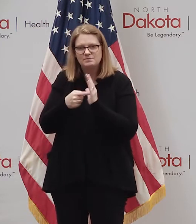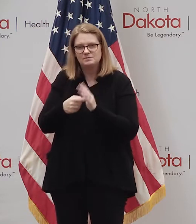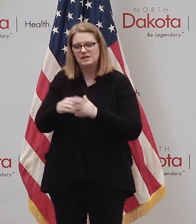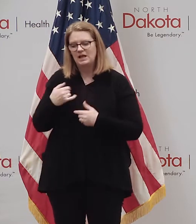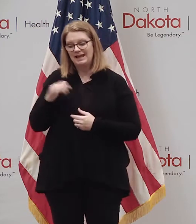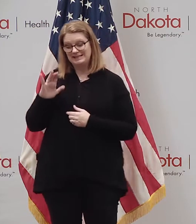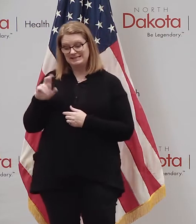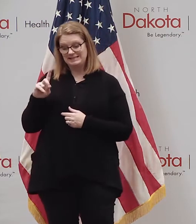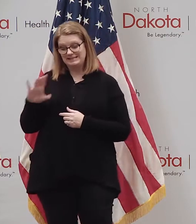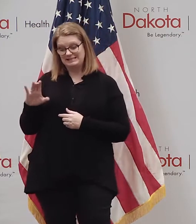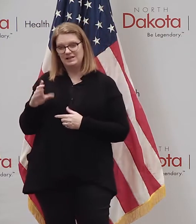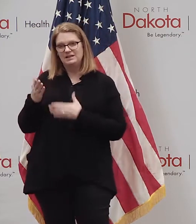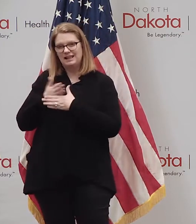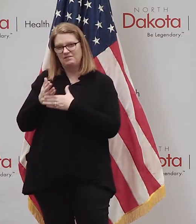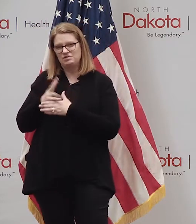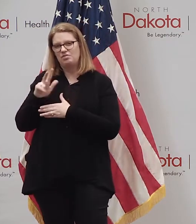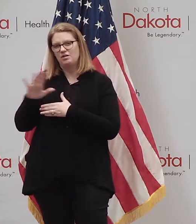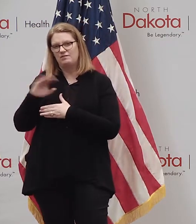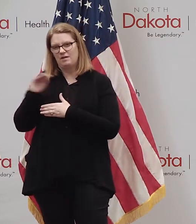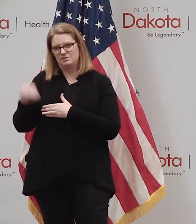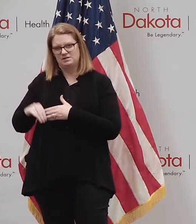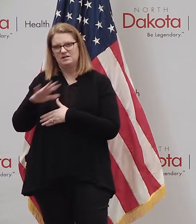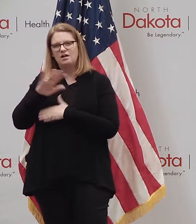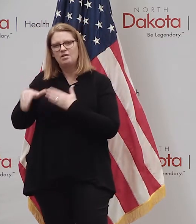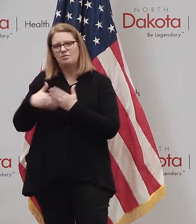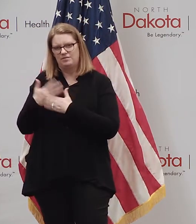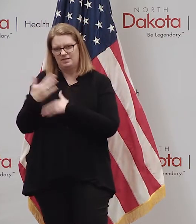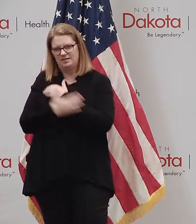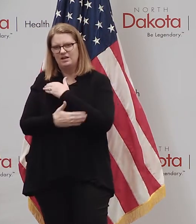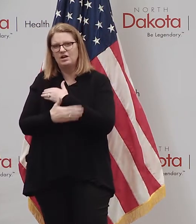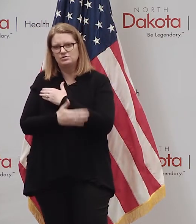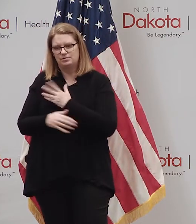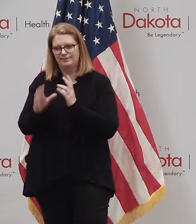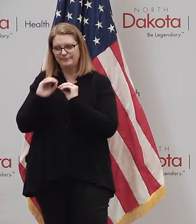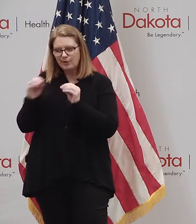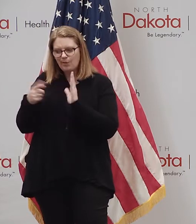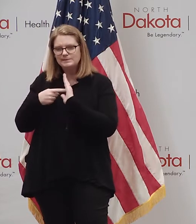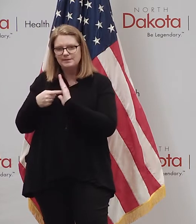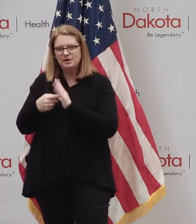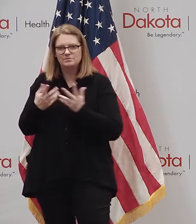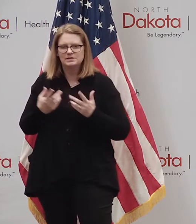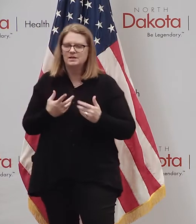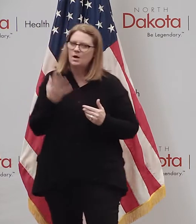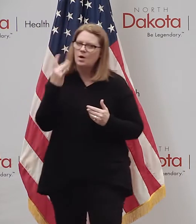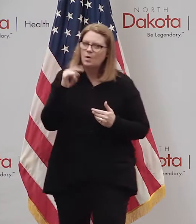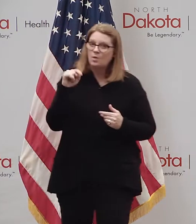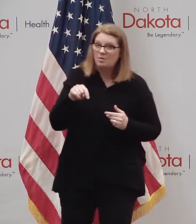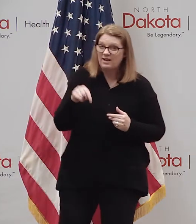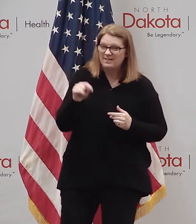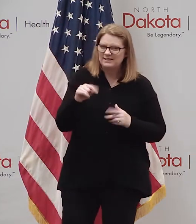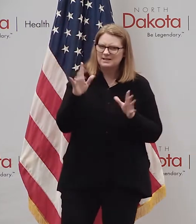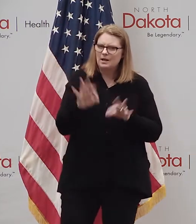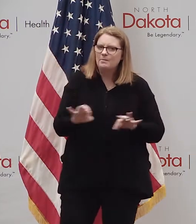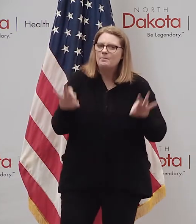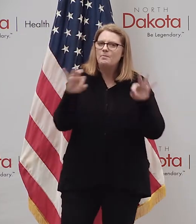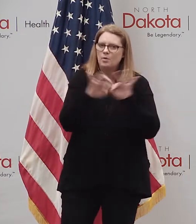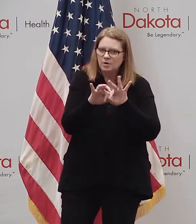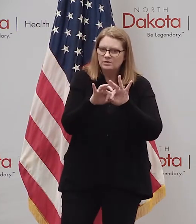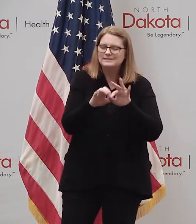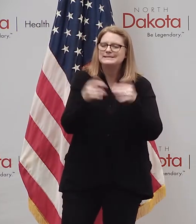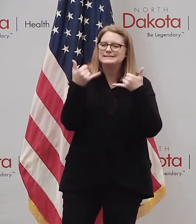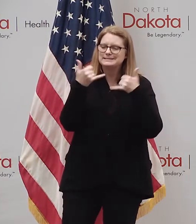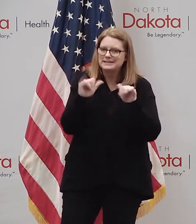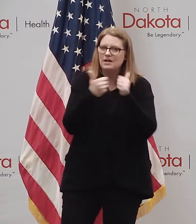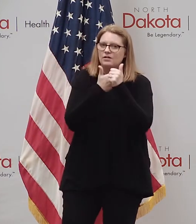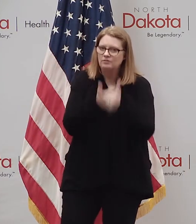rate, which has an average of about 35%. This is why it continues to be very important to follow the